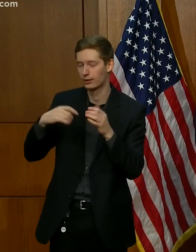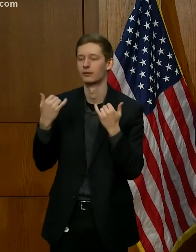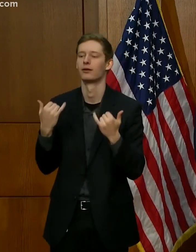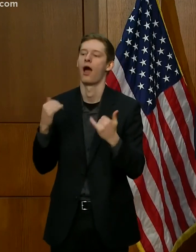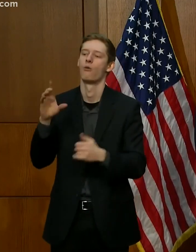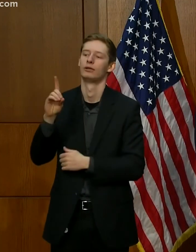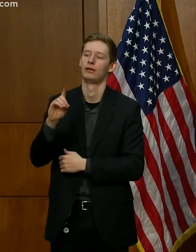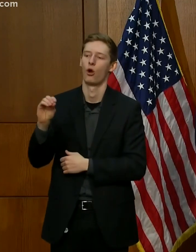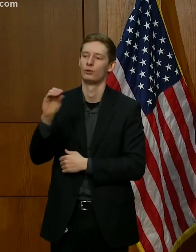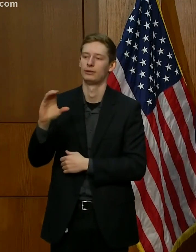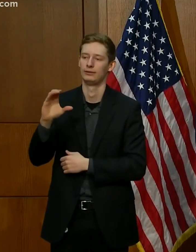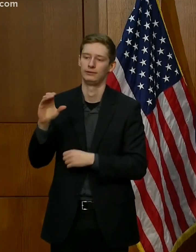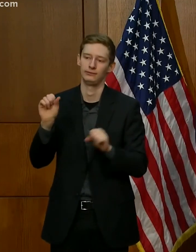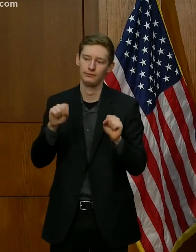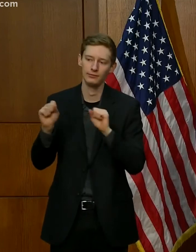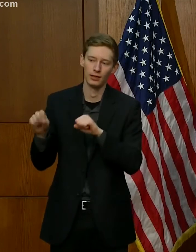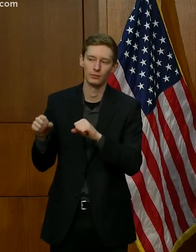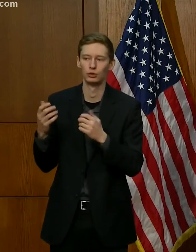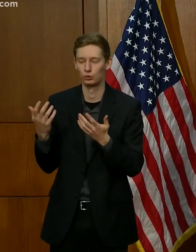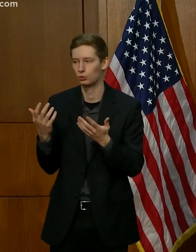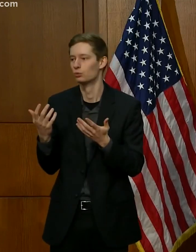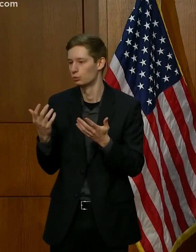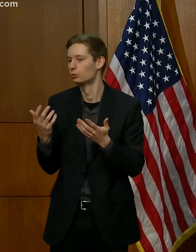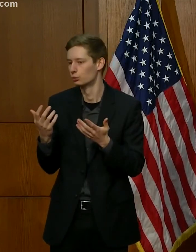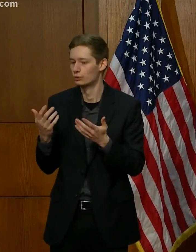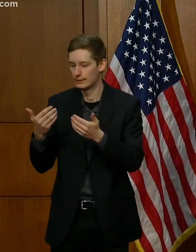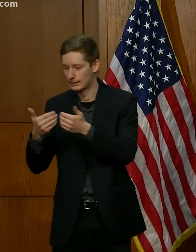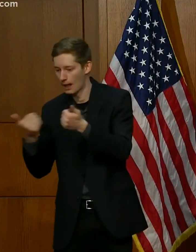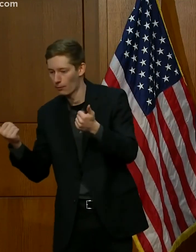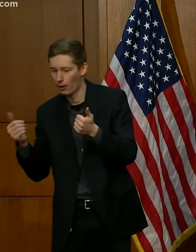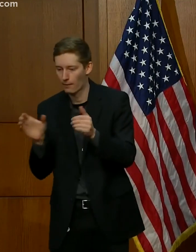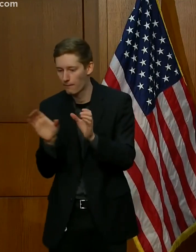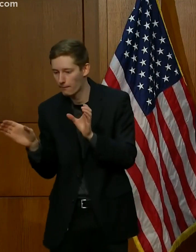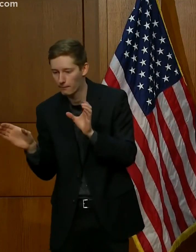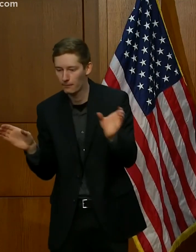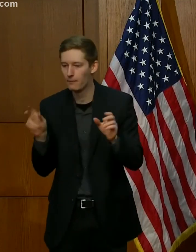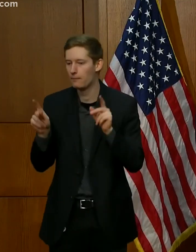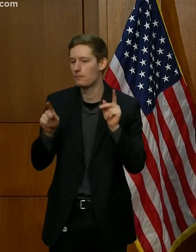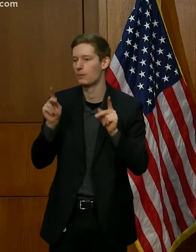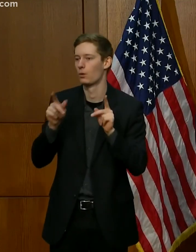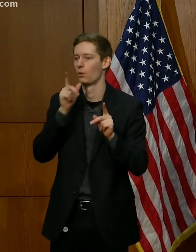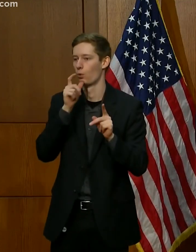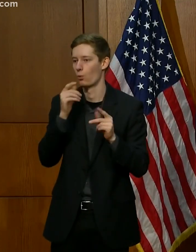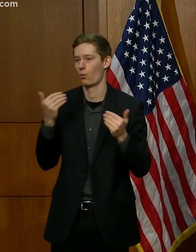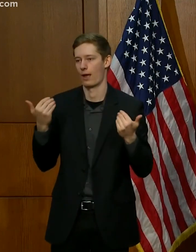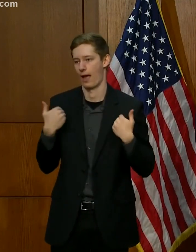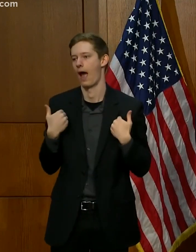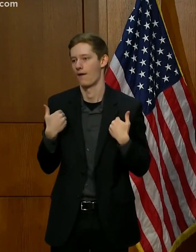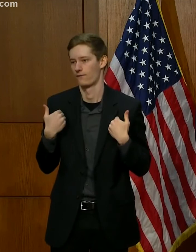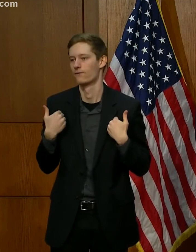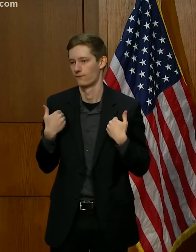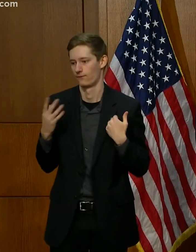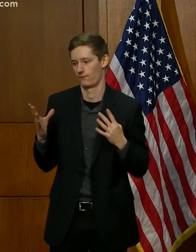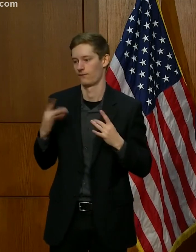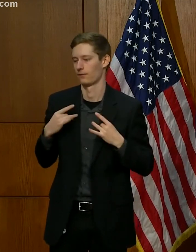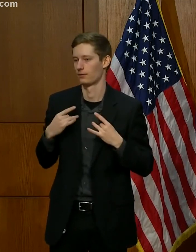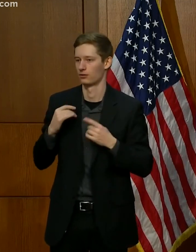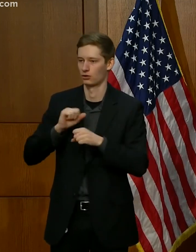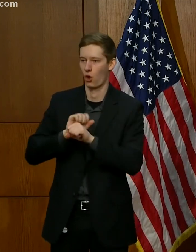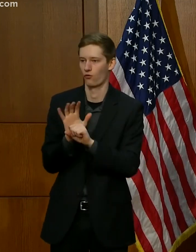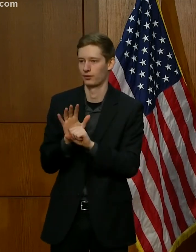to take the appropriate steps to separate those individuals who have contracted COVID.